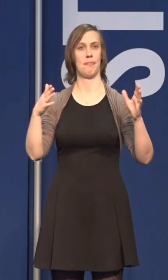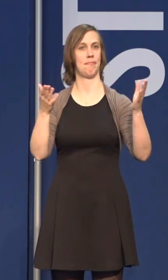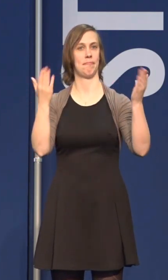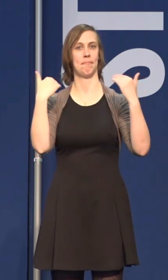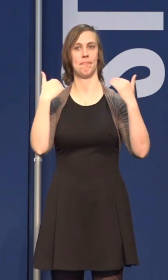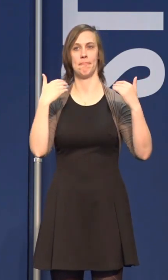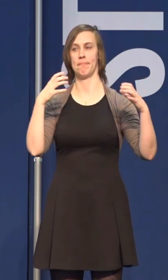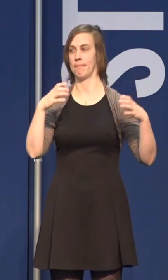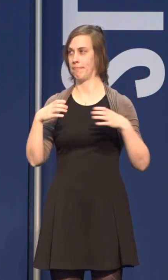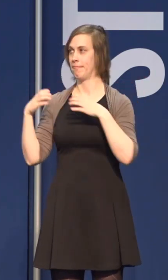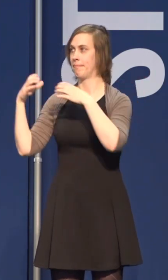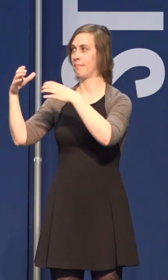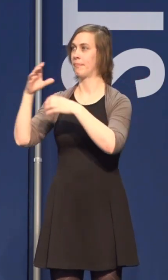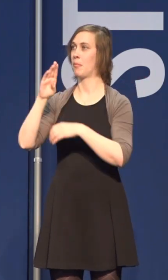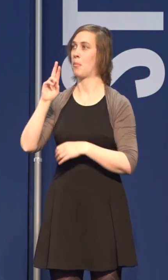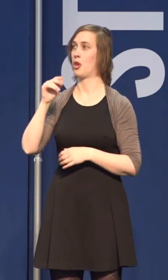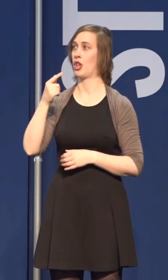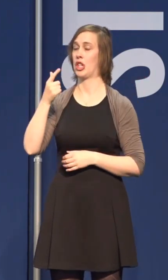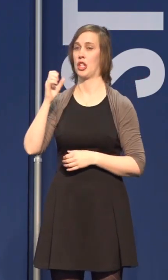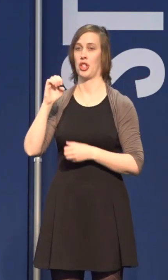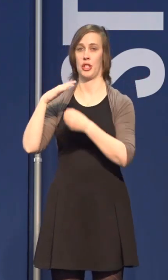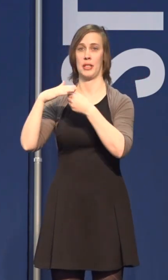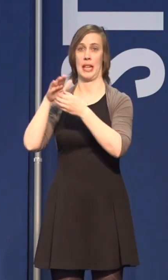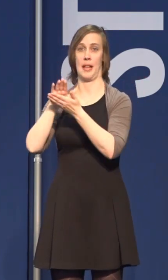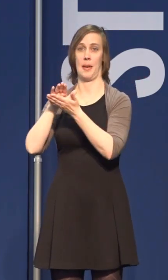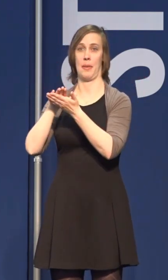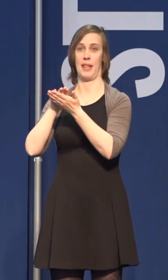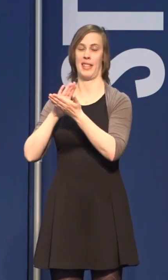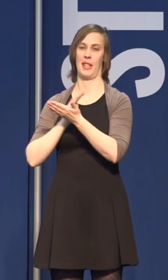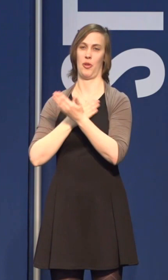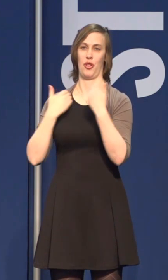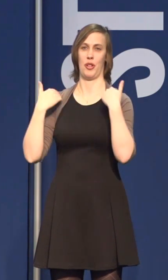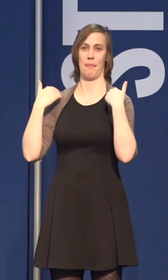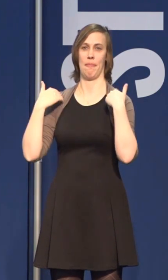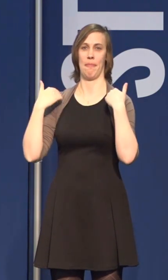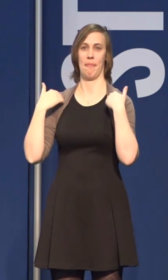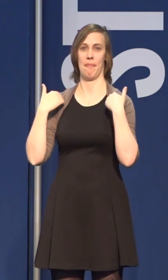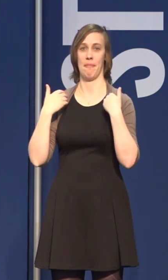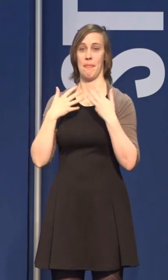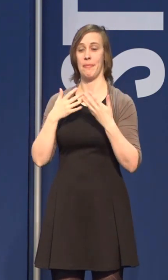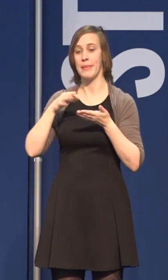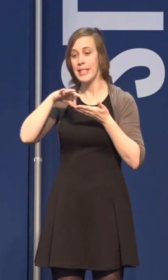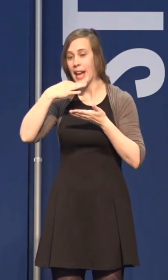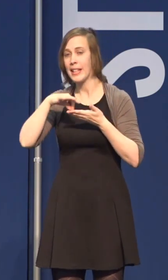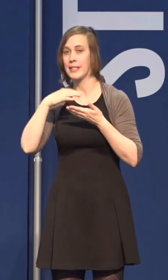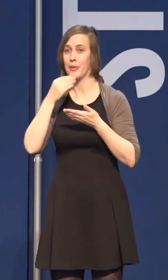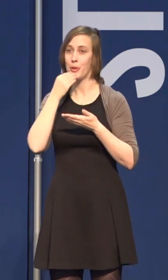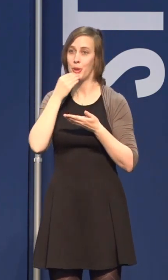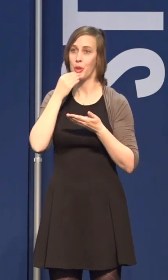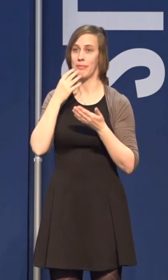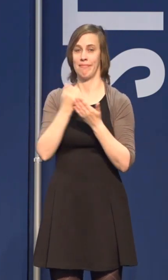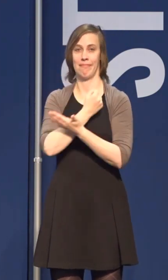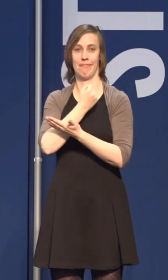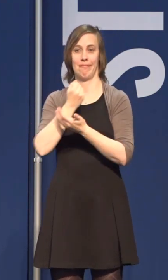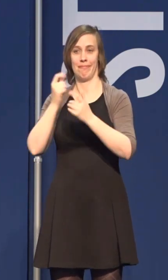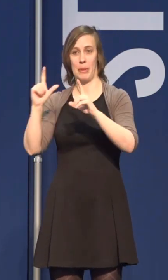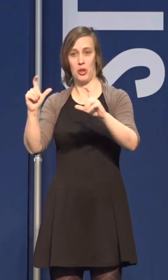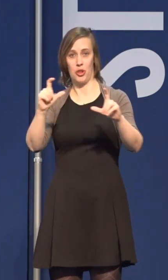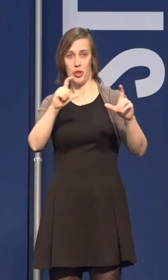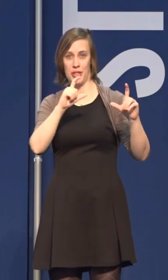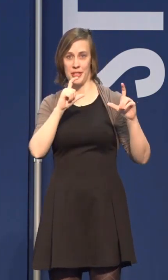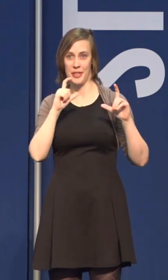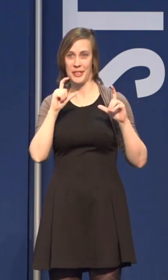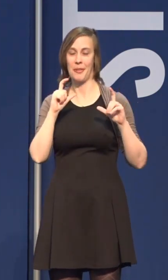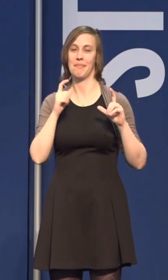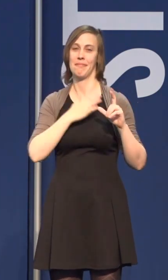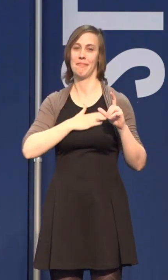reception back at Burridge Campus in our gym. There'll be lots of treats and lots of opportunities to take great pictures. So